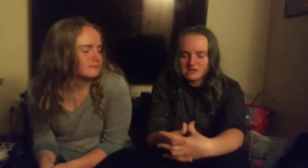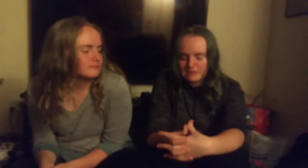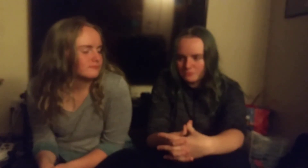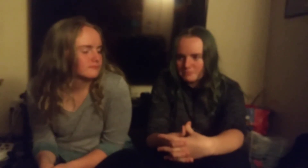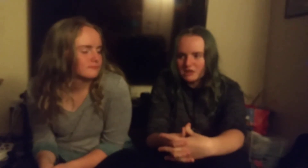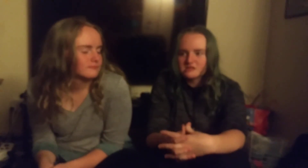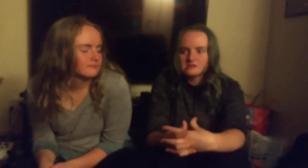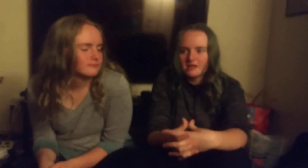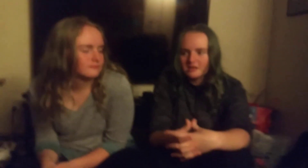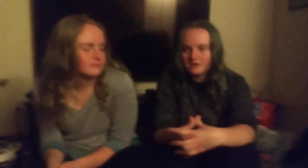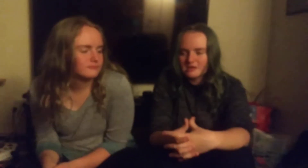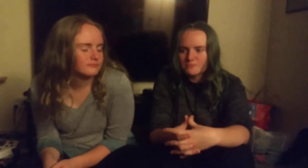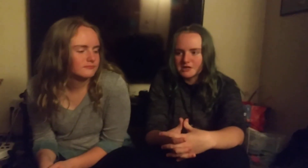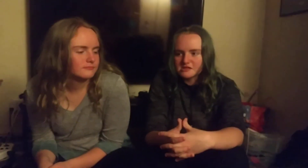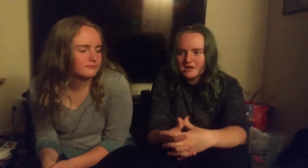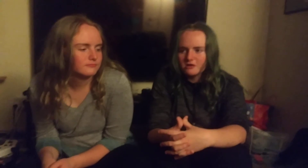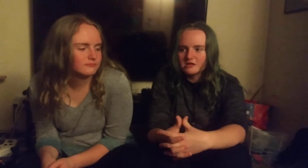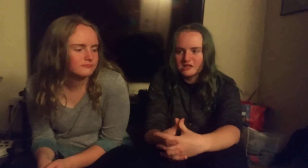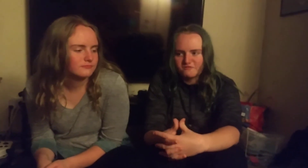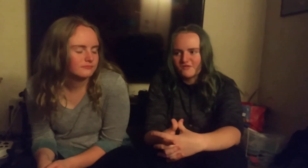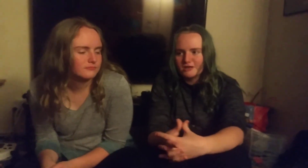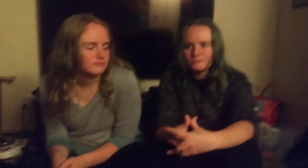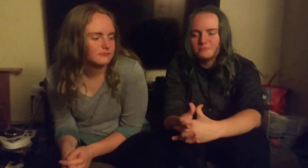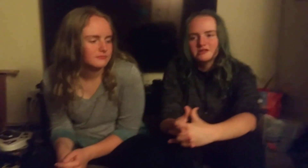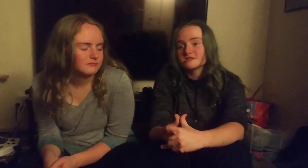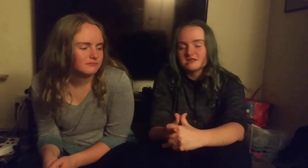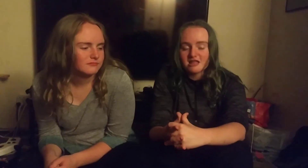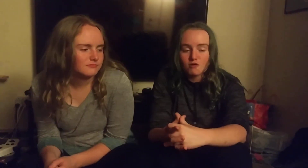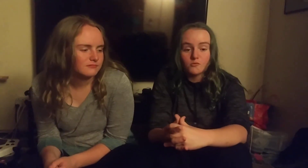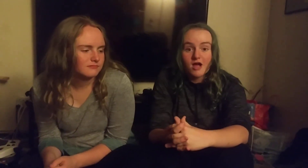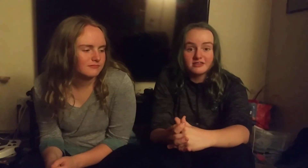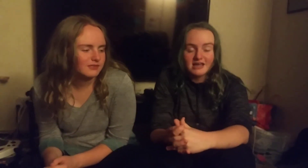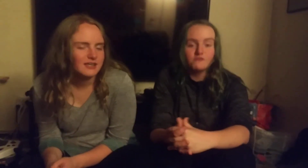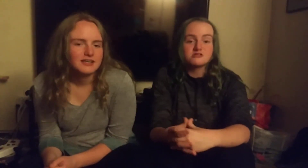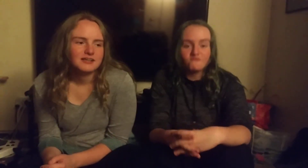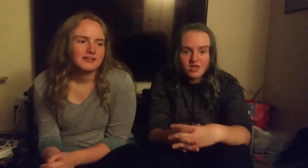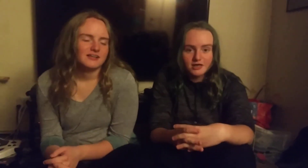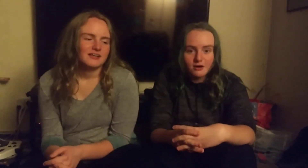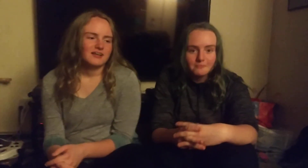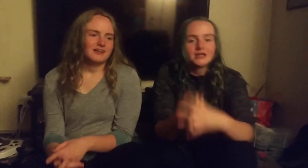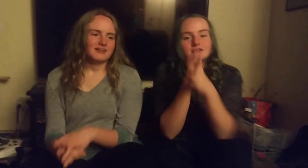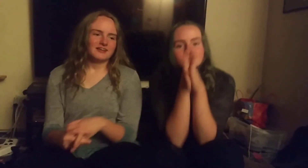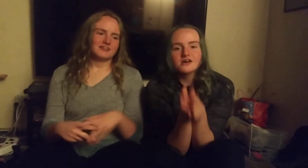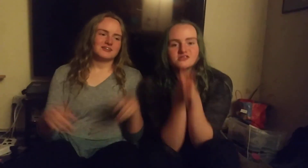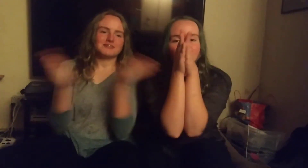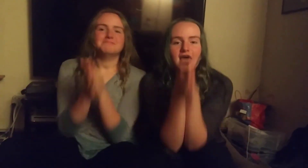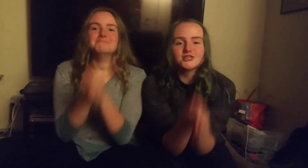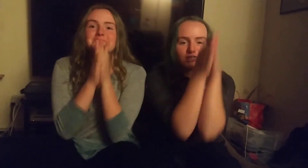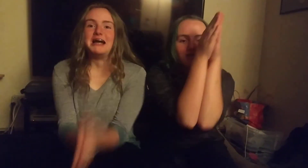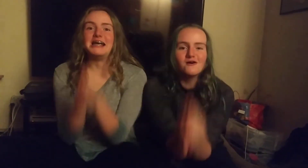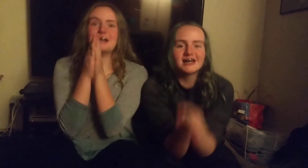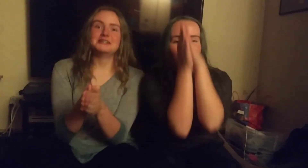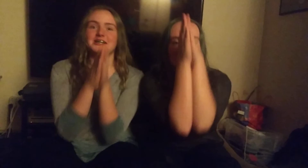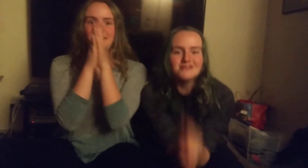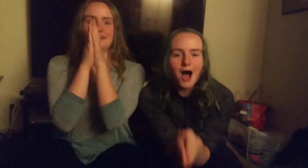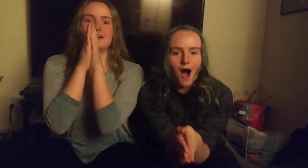more minutes later, it needs 15 more minutes, and that's where we're at now. This video, just to let you guys know.